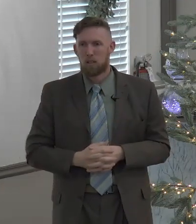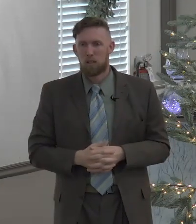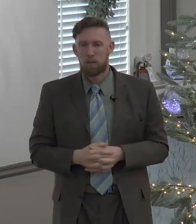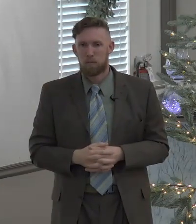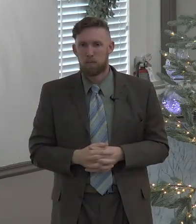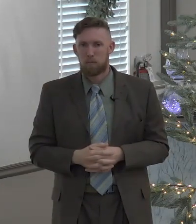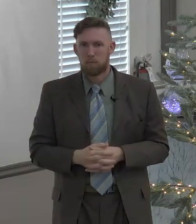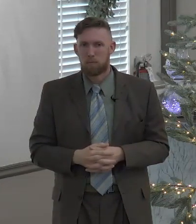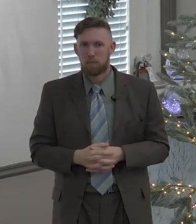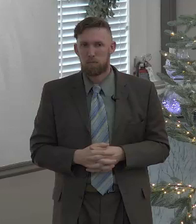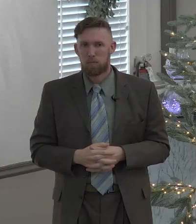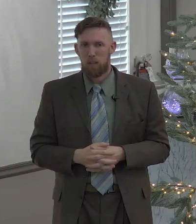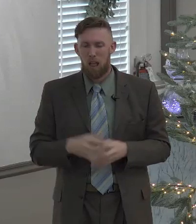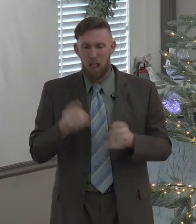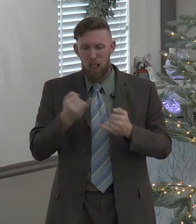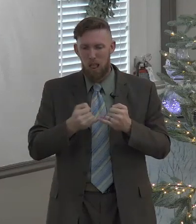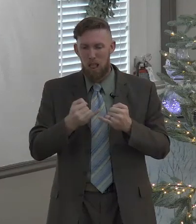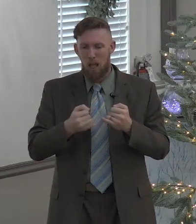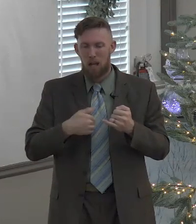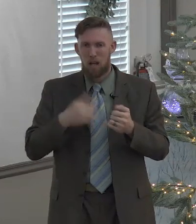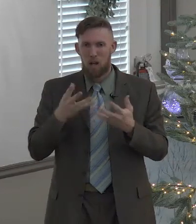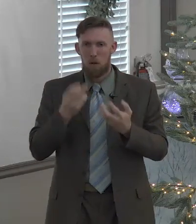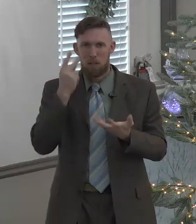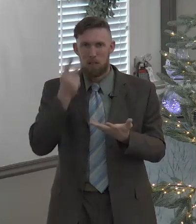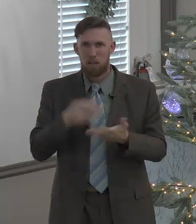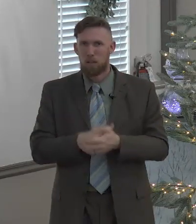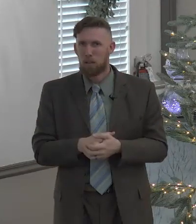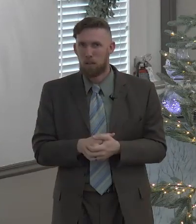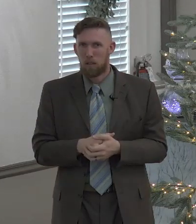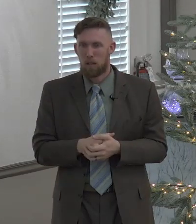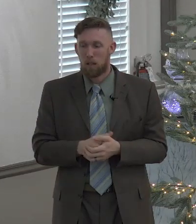But that's awful hard to do, isn't it?